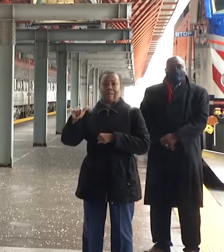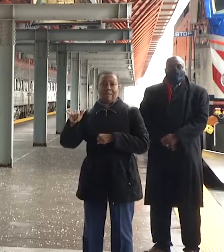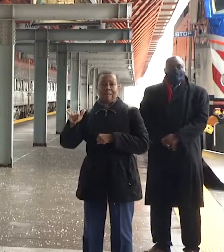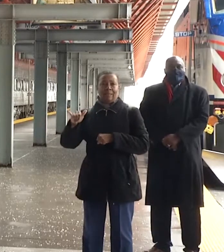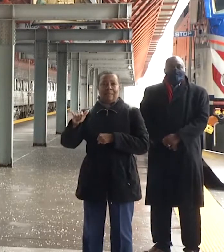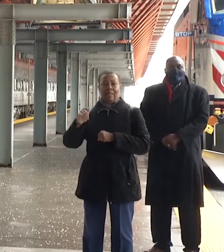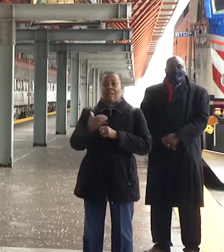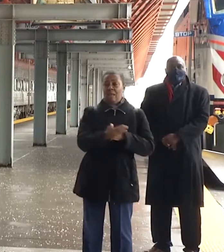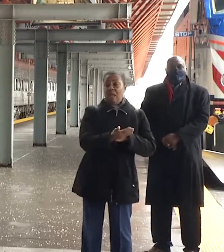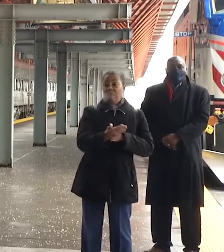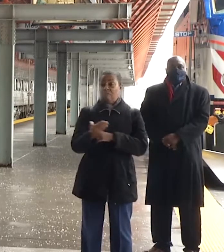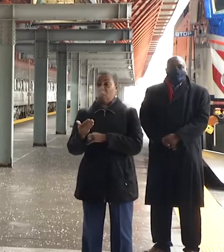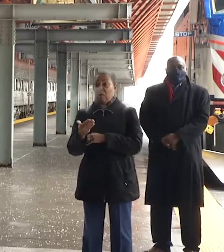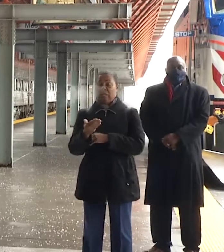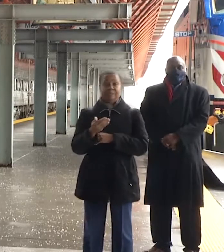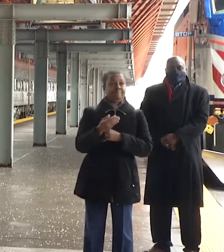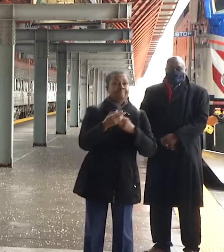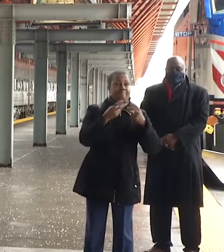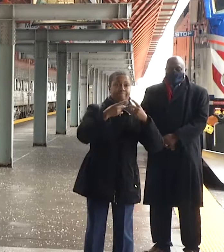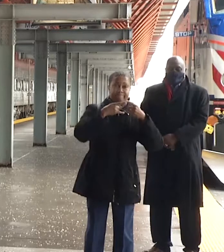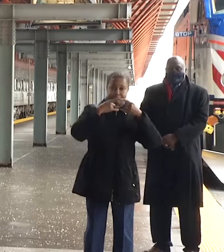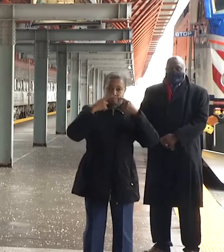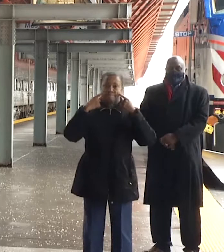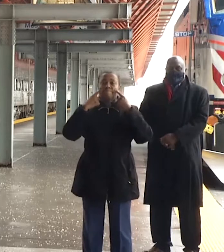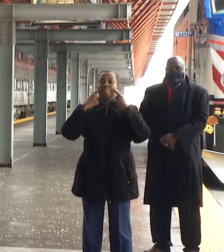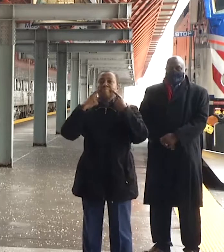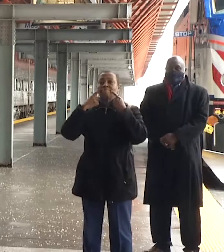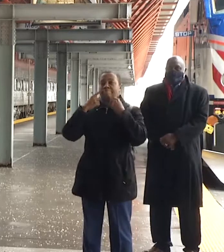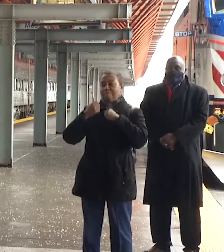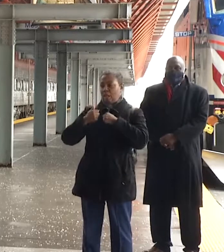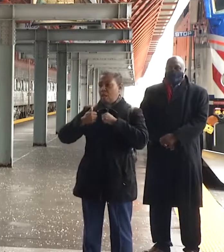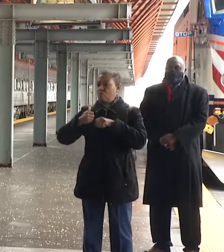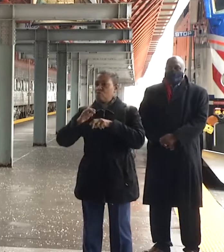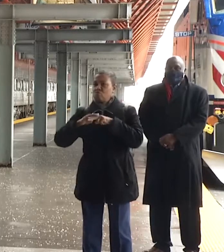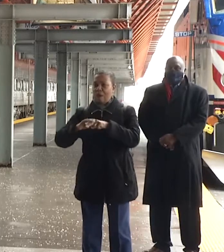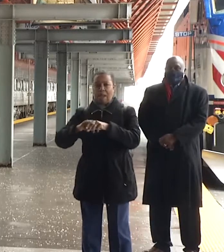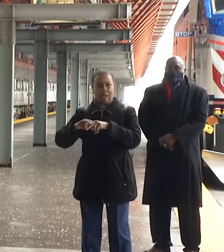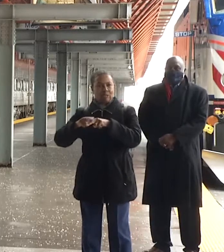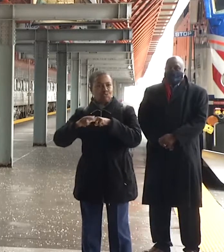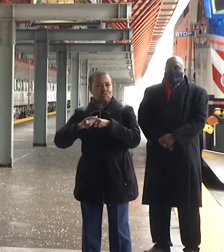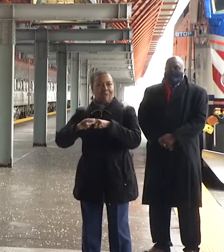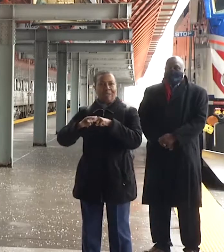up before heading out the door, and take public transportation to their jobs.